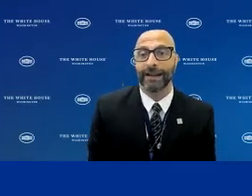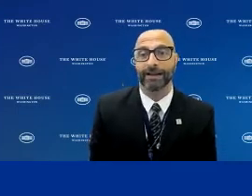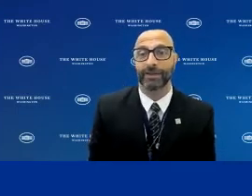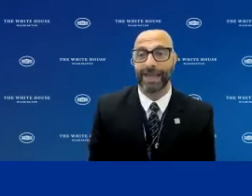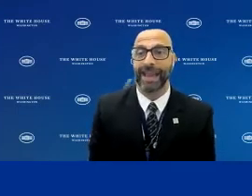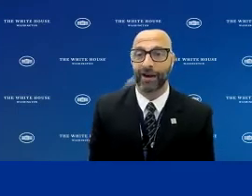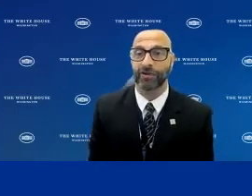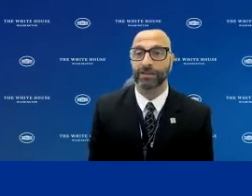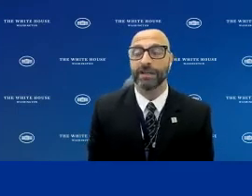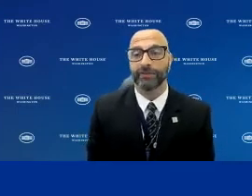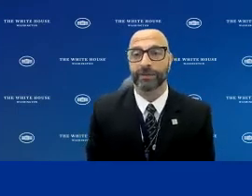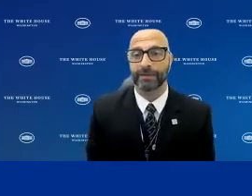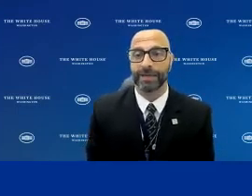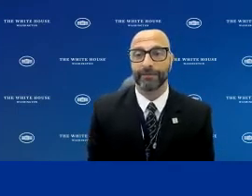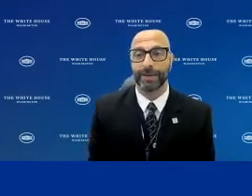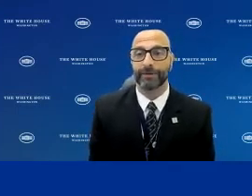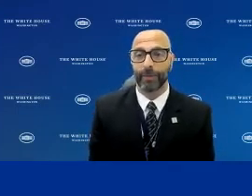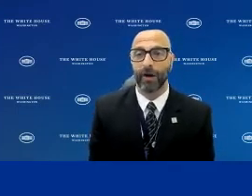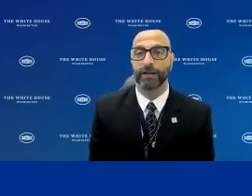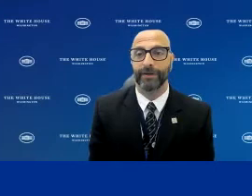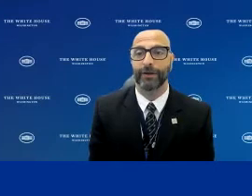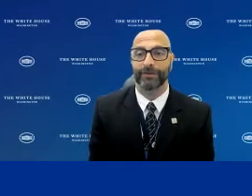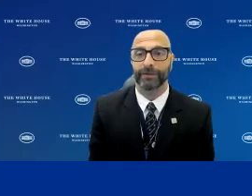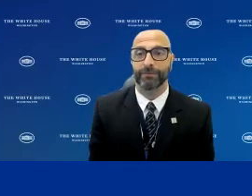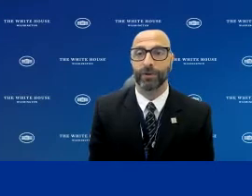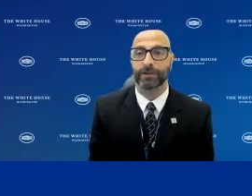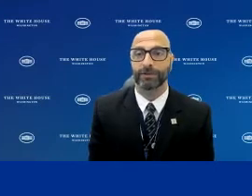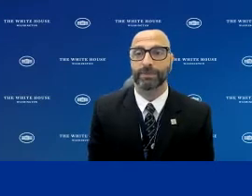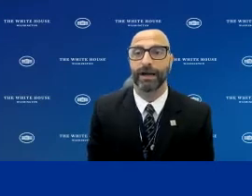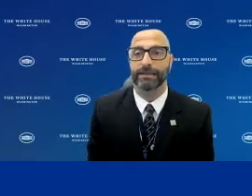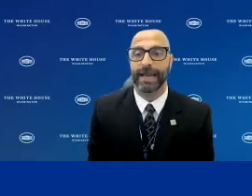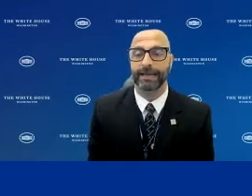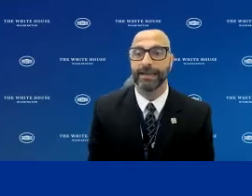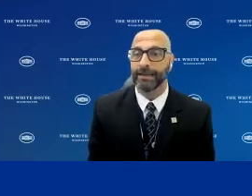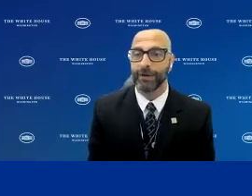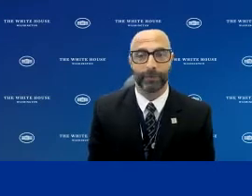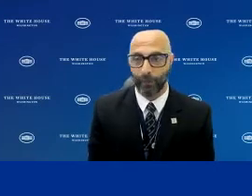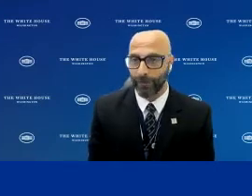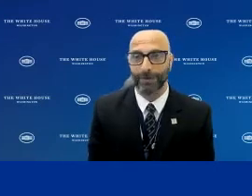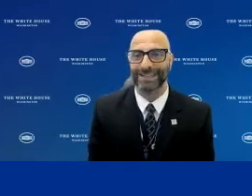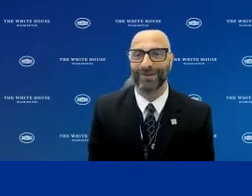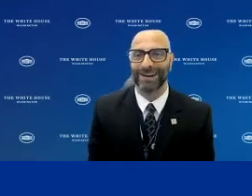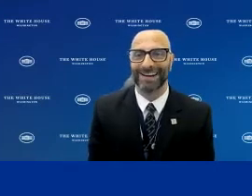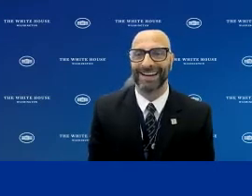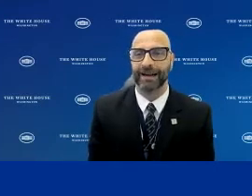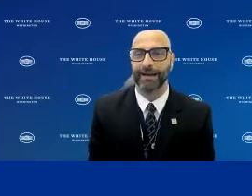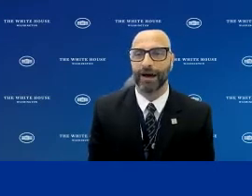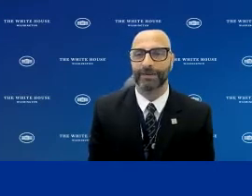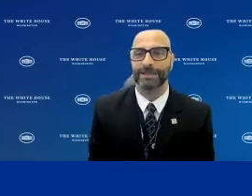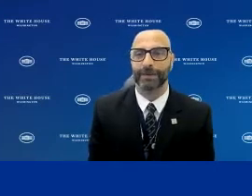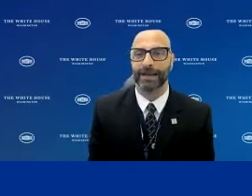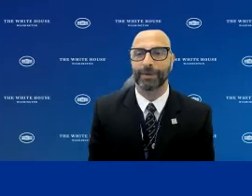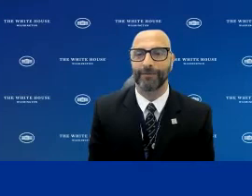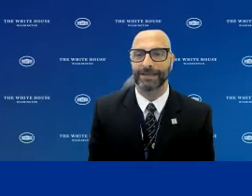to make sure that I also thank Harold for really being a pivotal part of how we've really molded the response. And before there was a